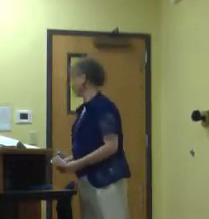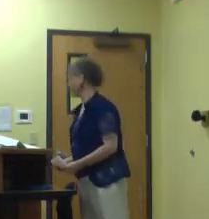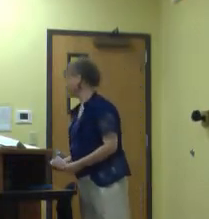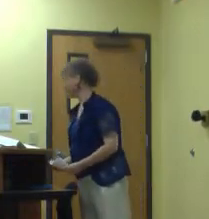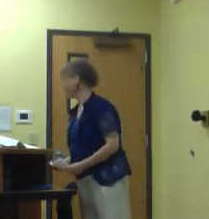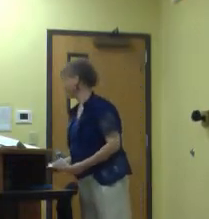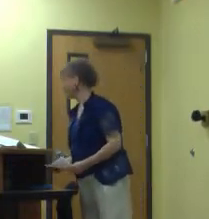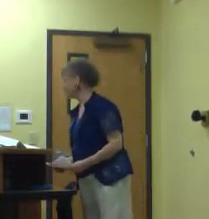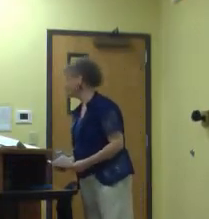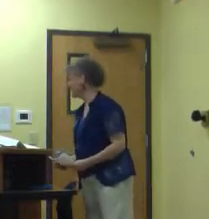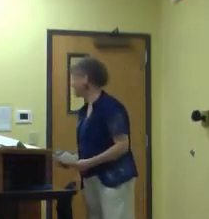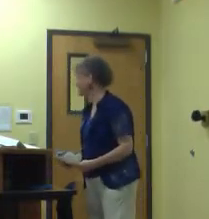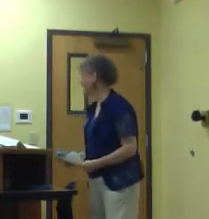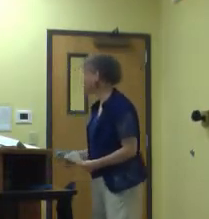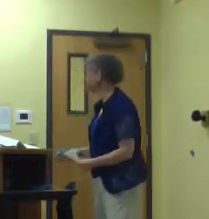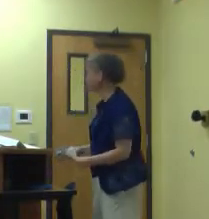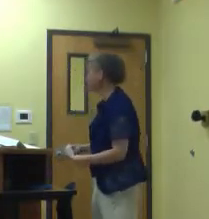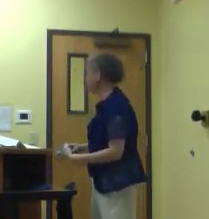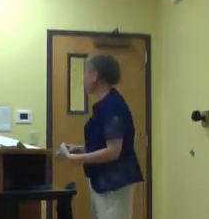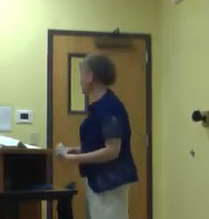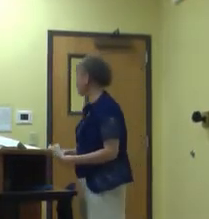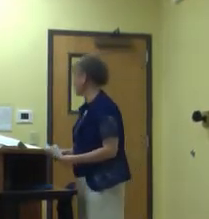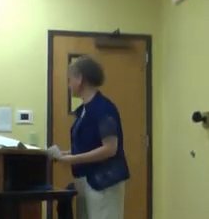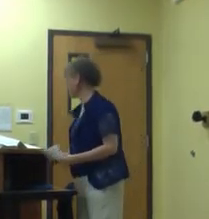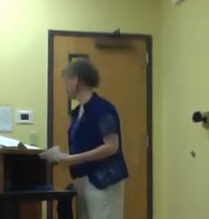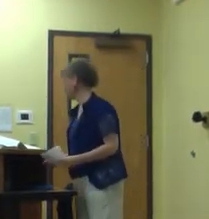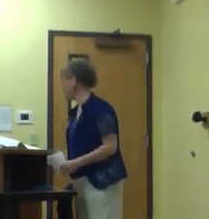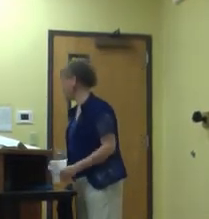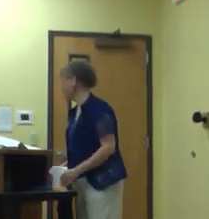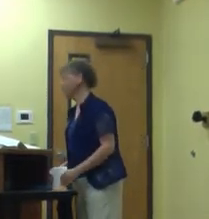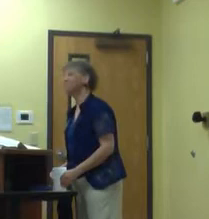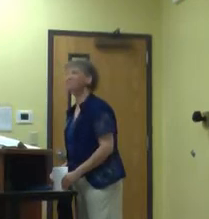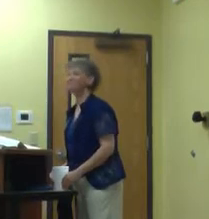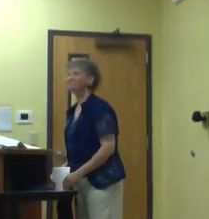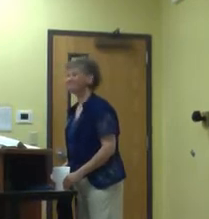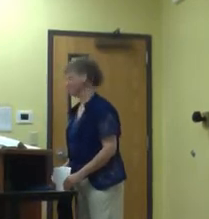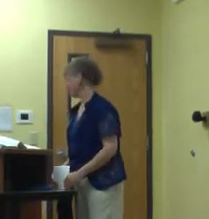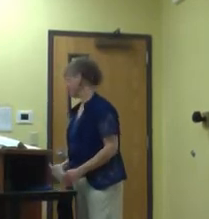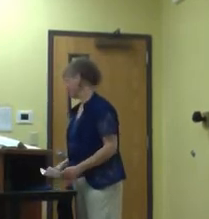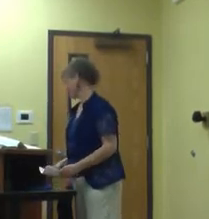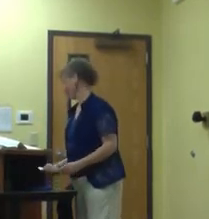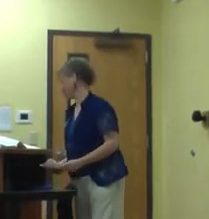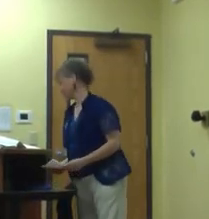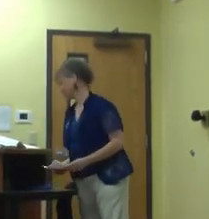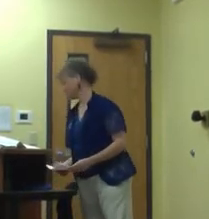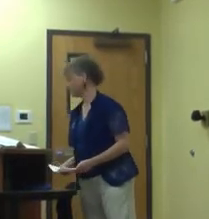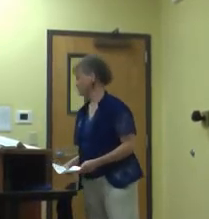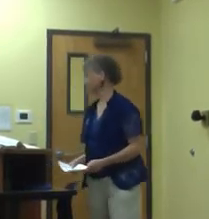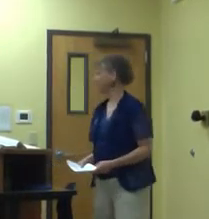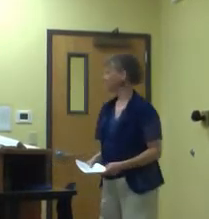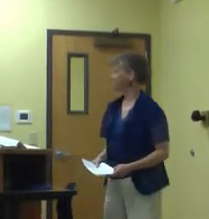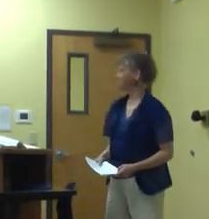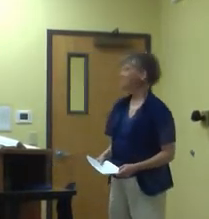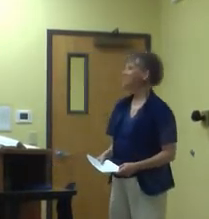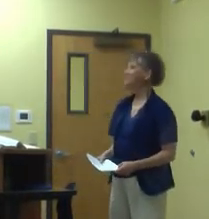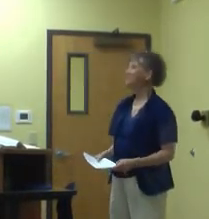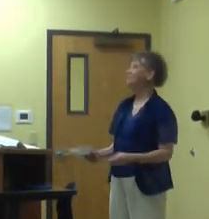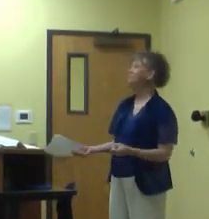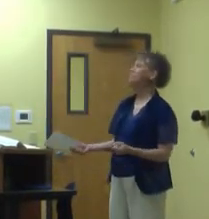That was rude. You can kind of do that, but yeah, it would be. What do you do? Just shy away? Yeah, is there any way you can feel the suns in your eyes? Or does